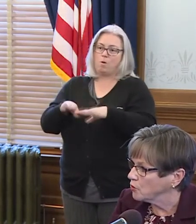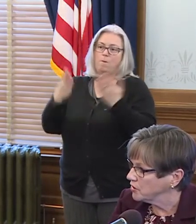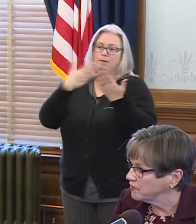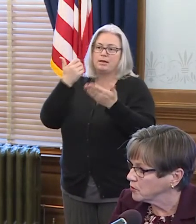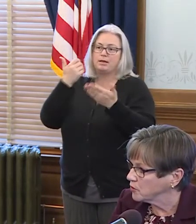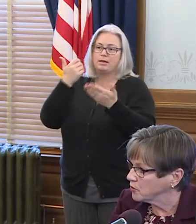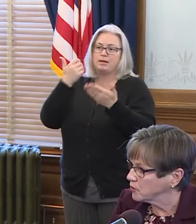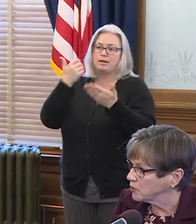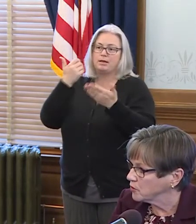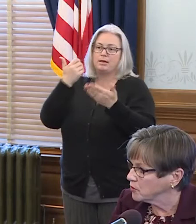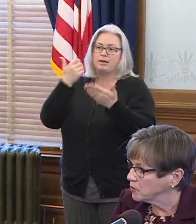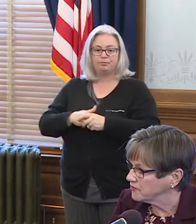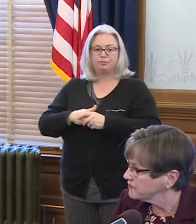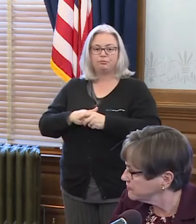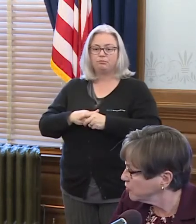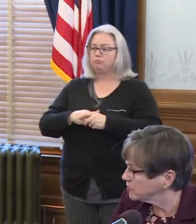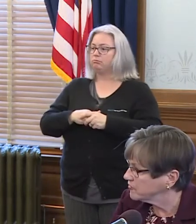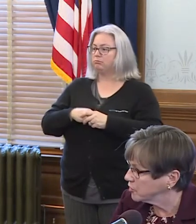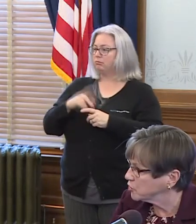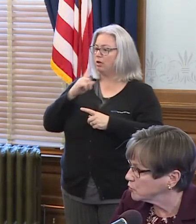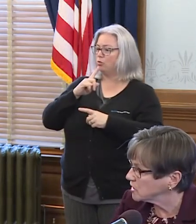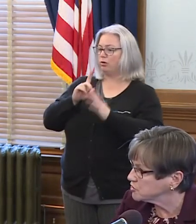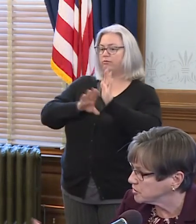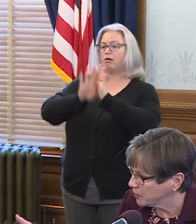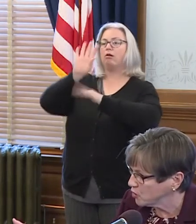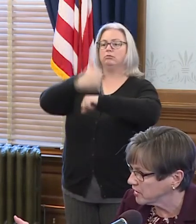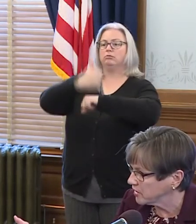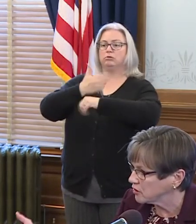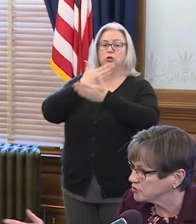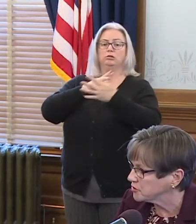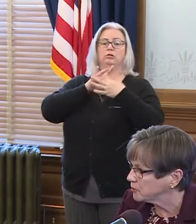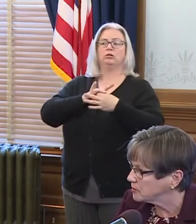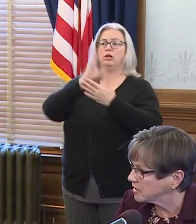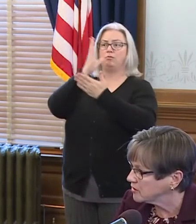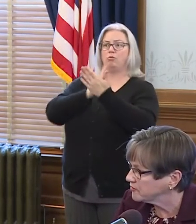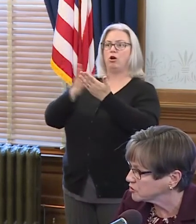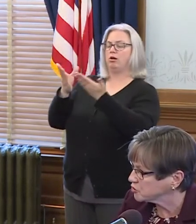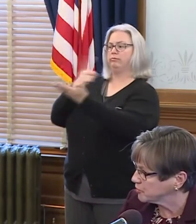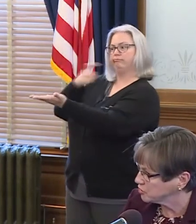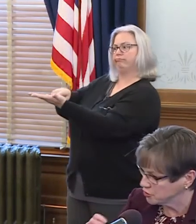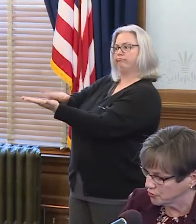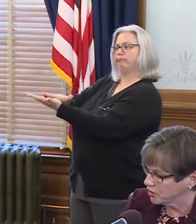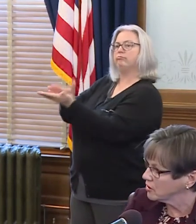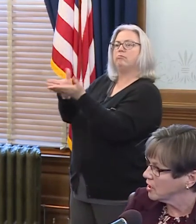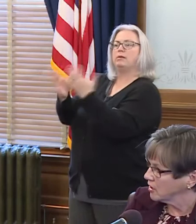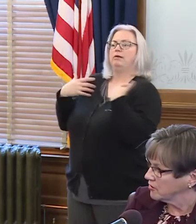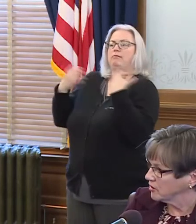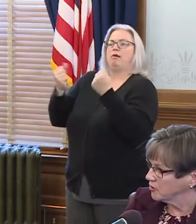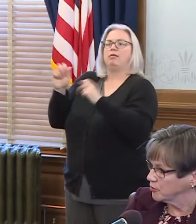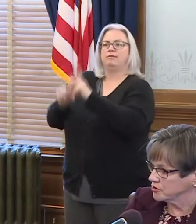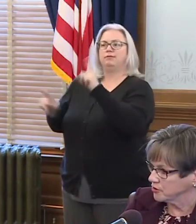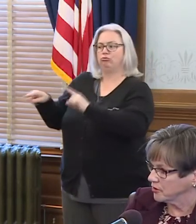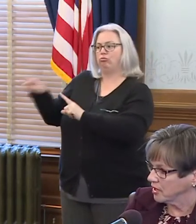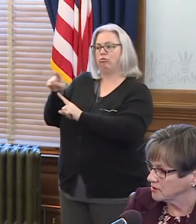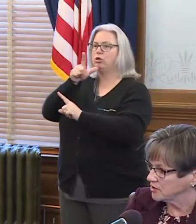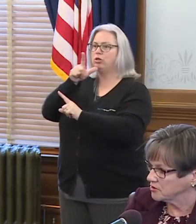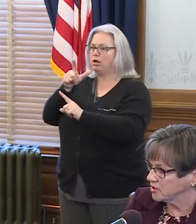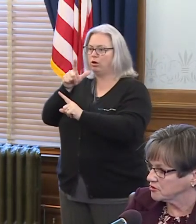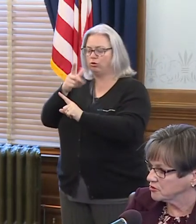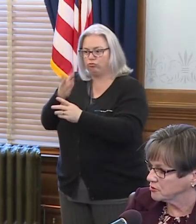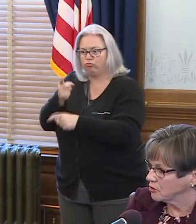no, I think we've formed a very good relationship, and part of that goes to our public health officials because they're the boots on the